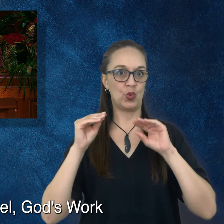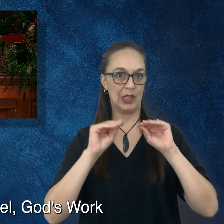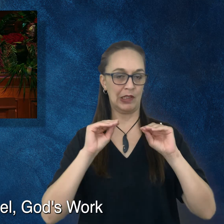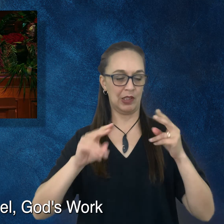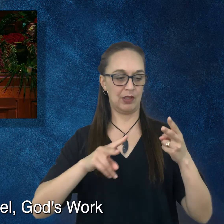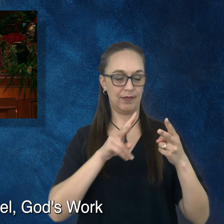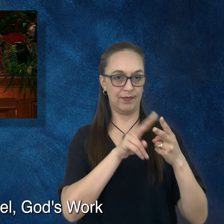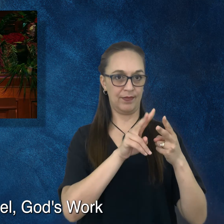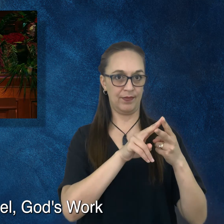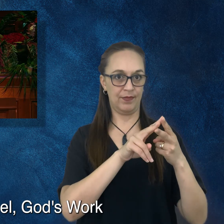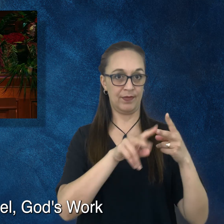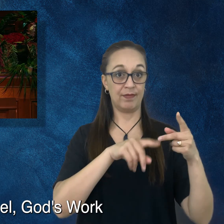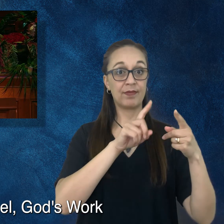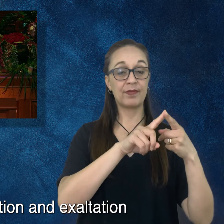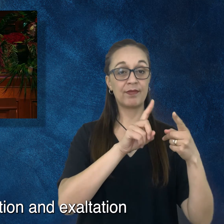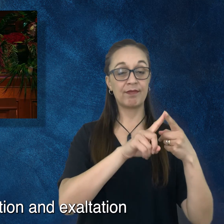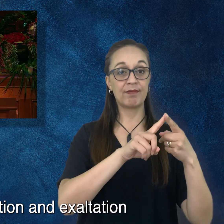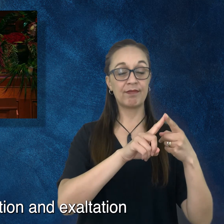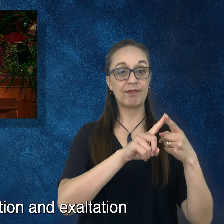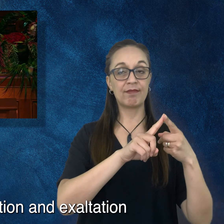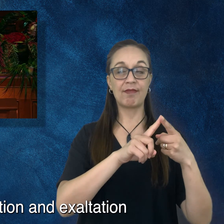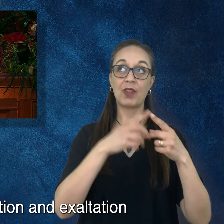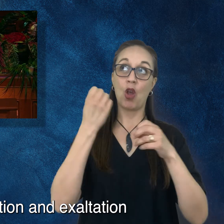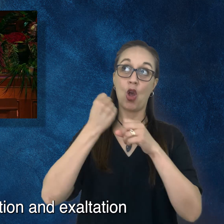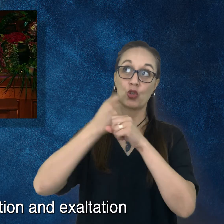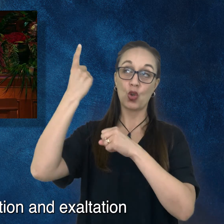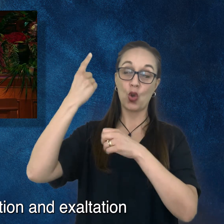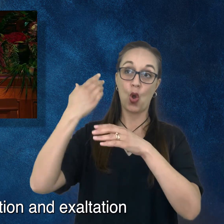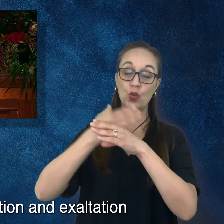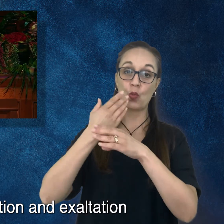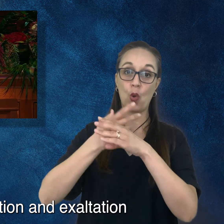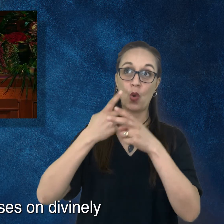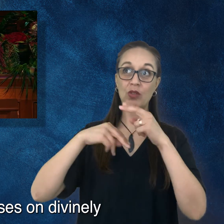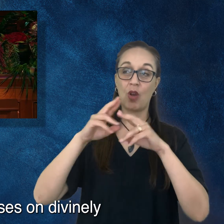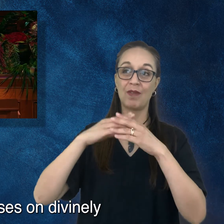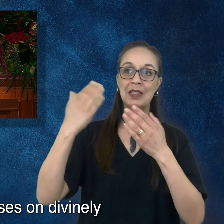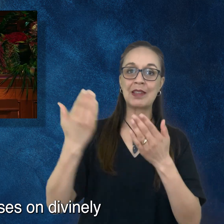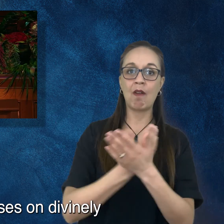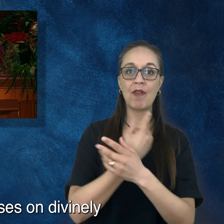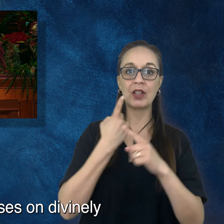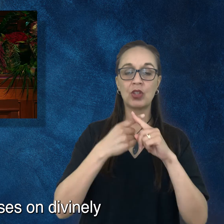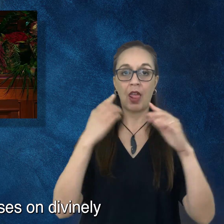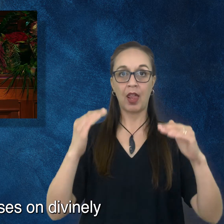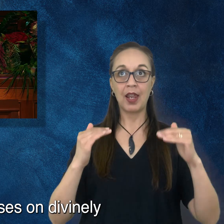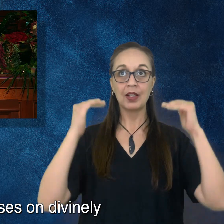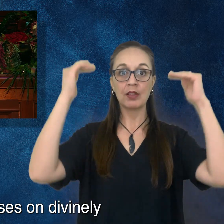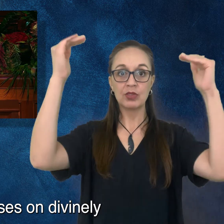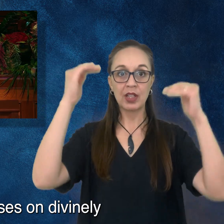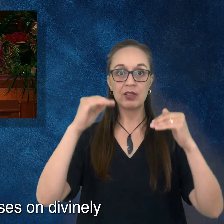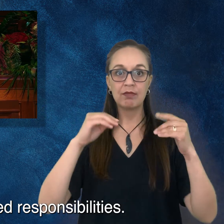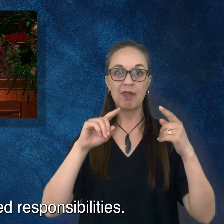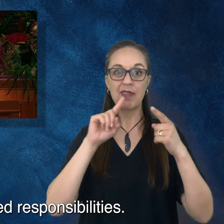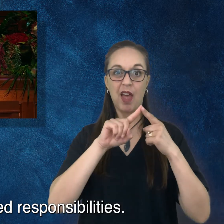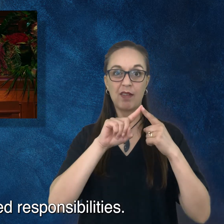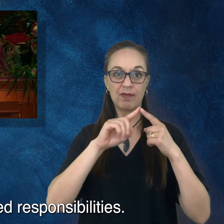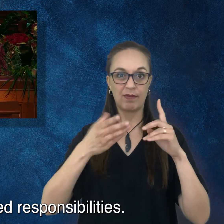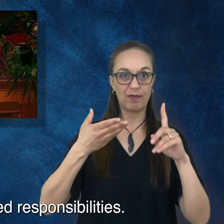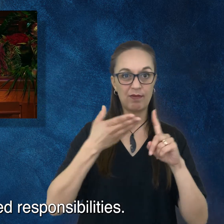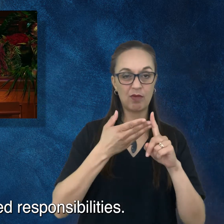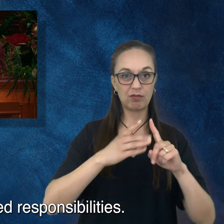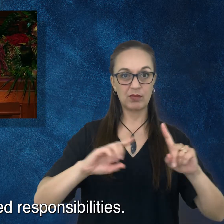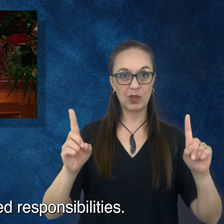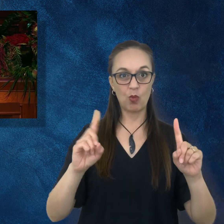restored gospel, God's work of salvation and exaltation, focuses on divinely appointed